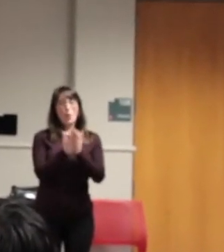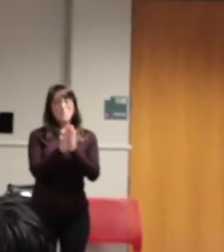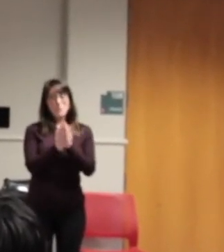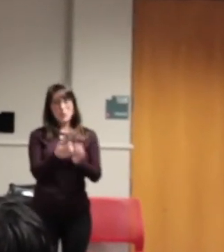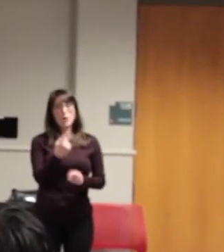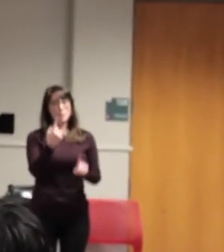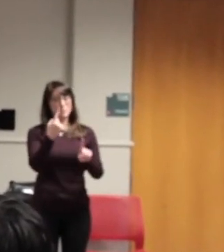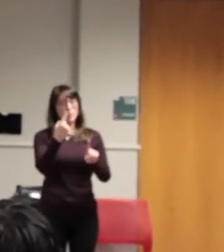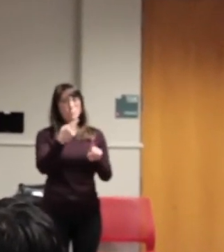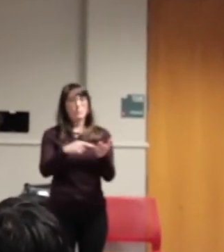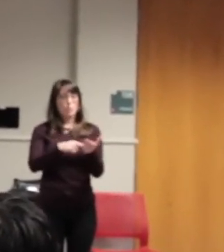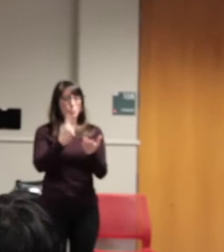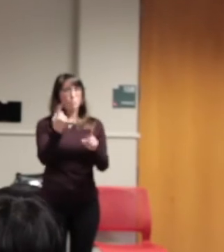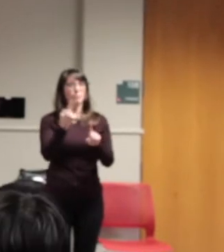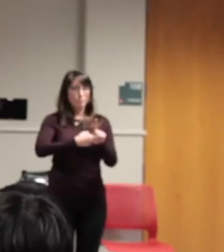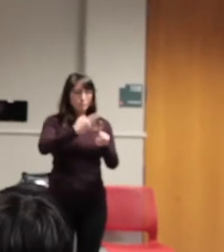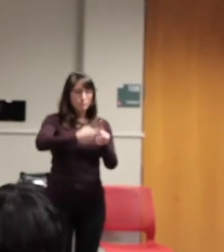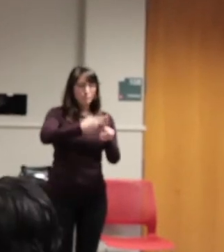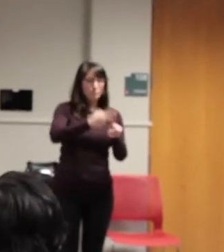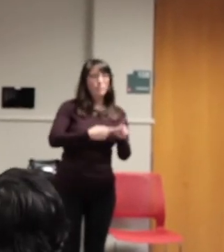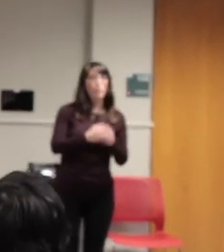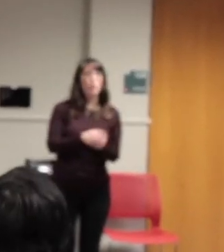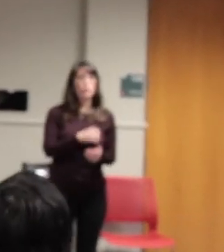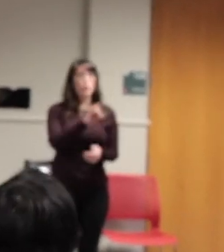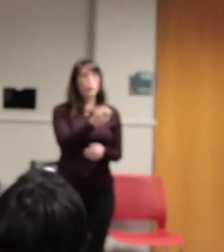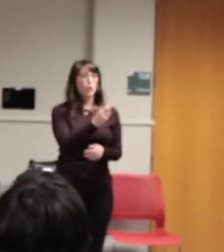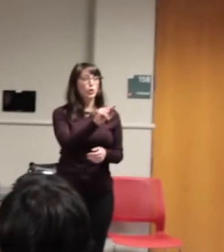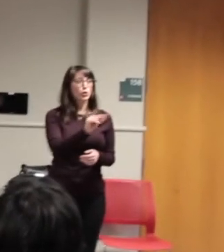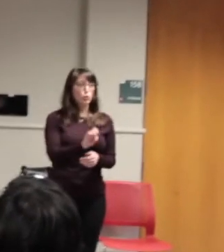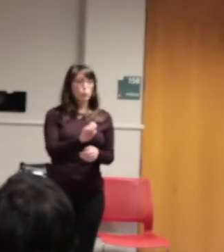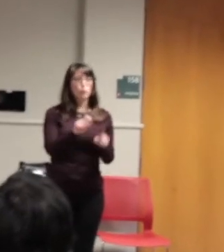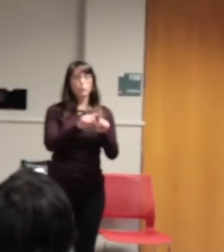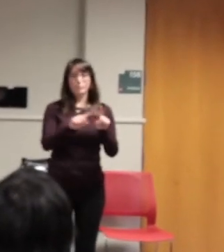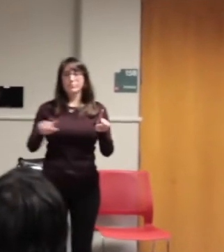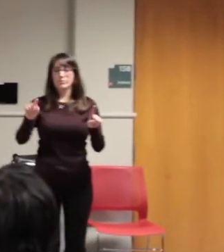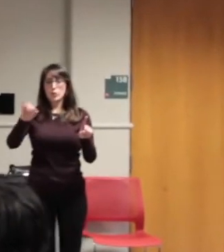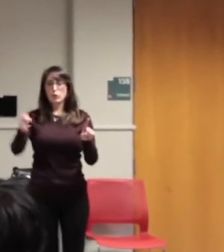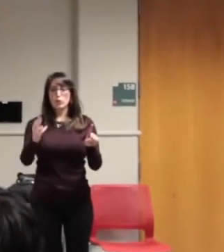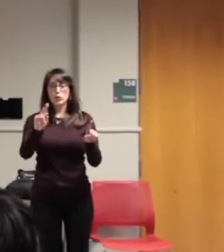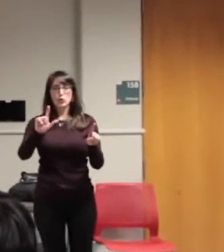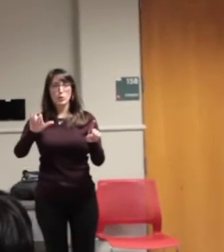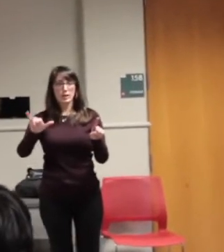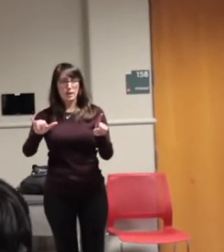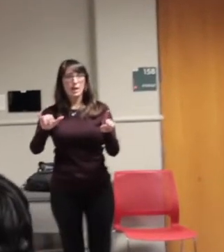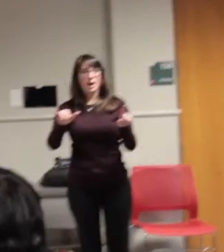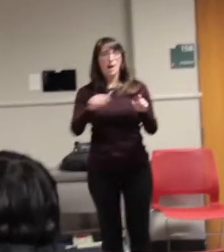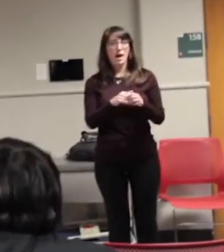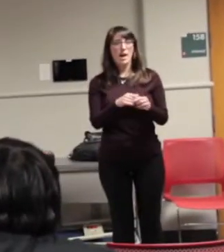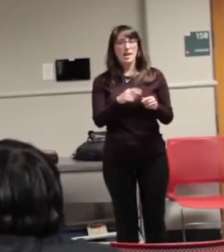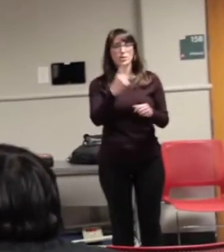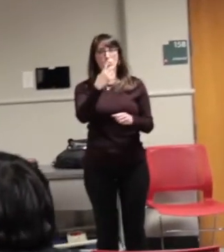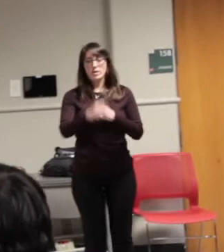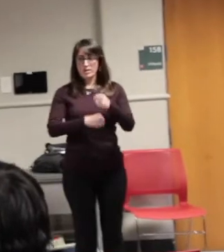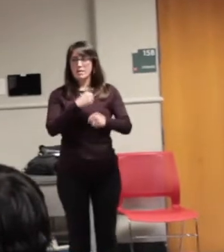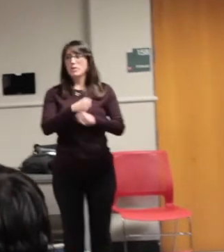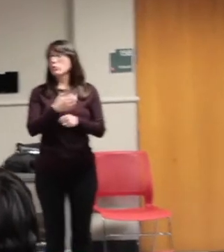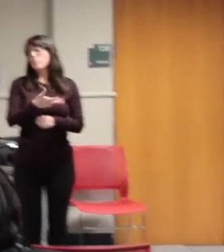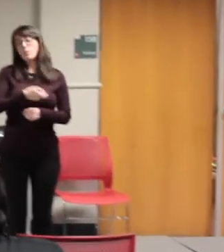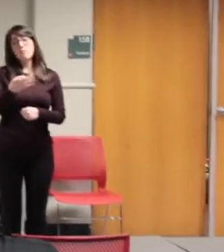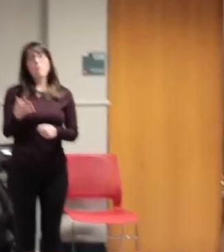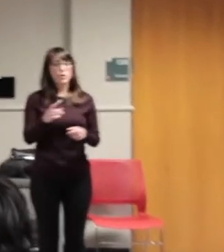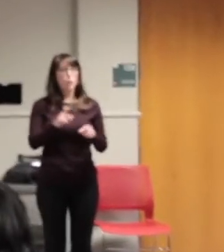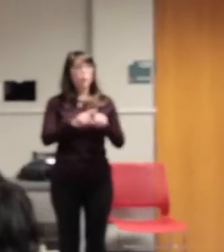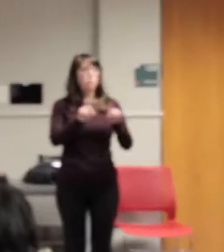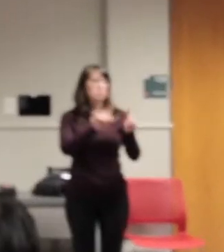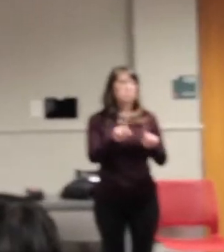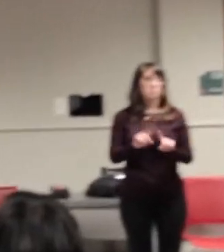year from June to July of the next year type thing. So I have a few different moments. I'm going to read one book